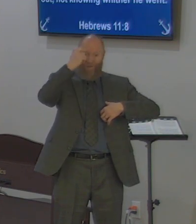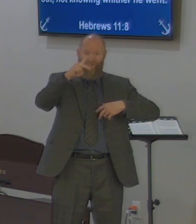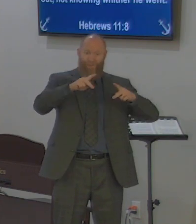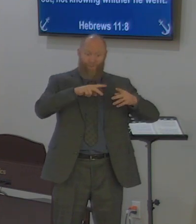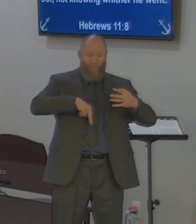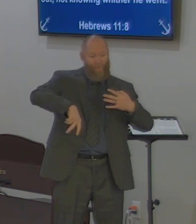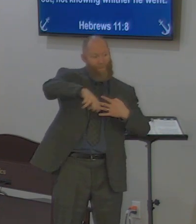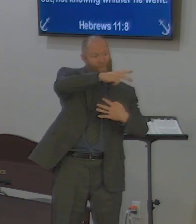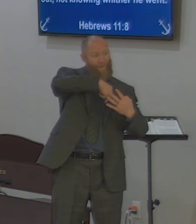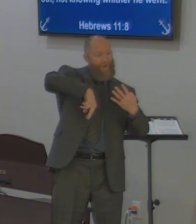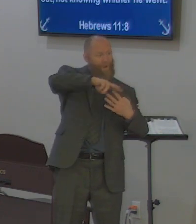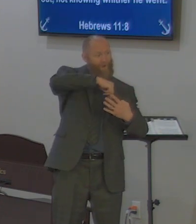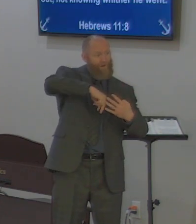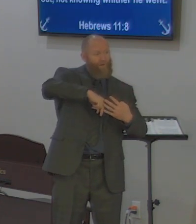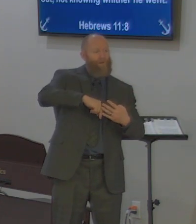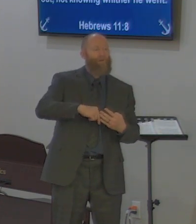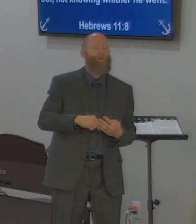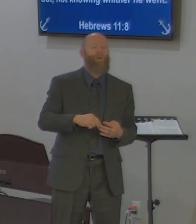faith the harlot Rahab